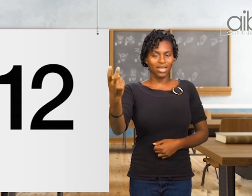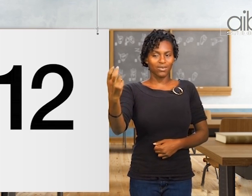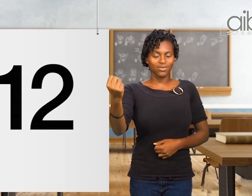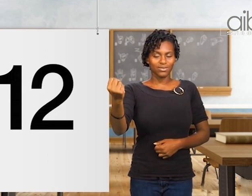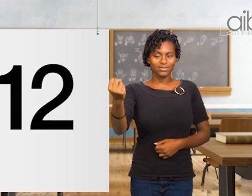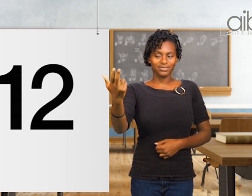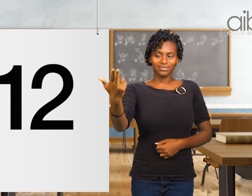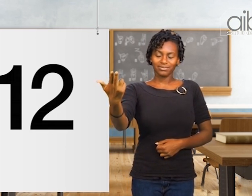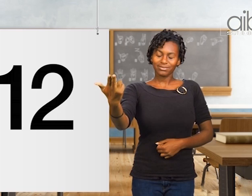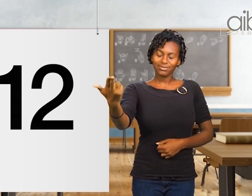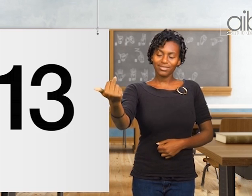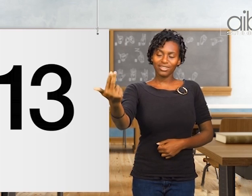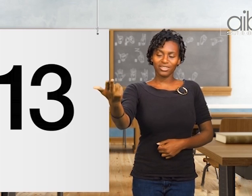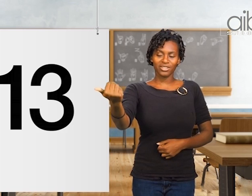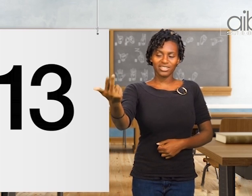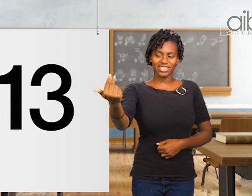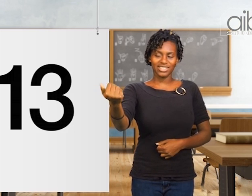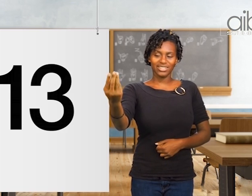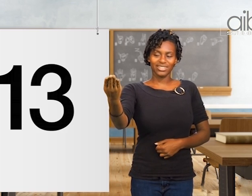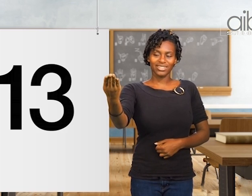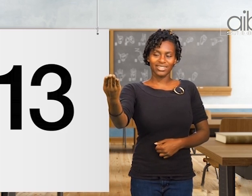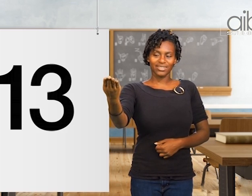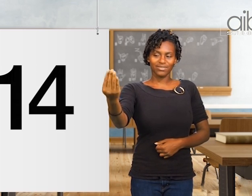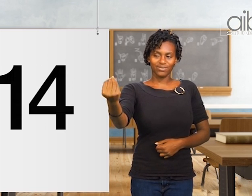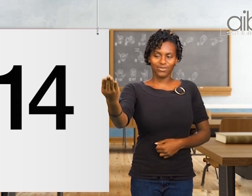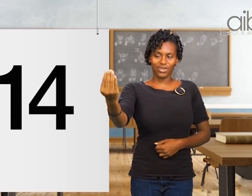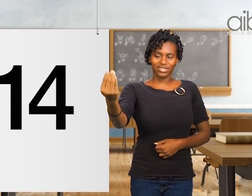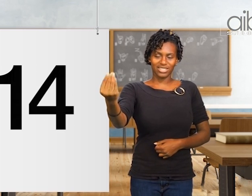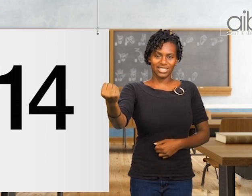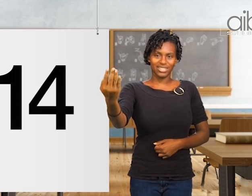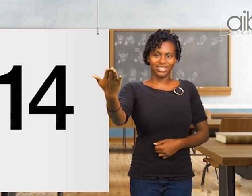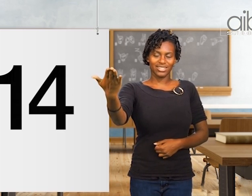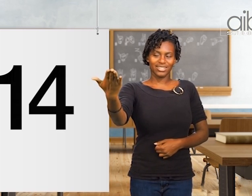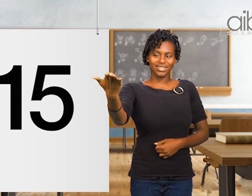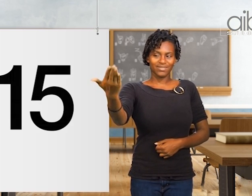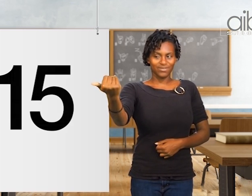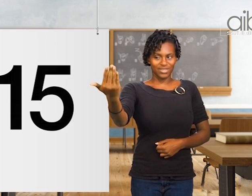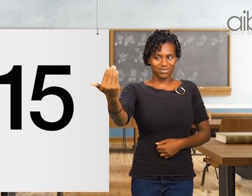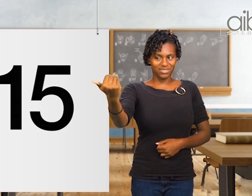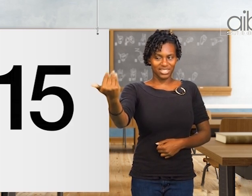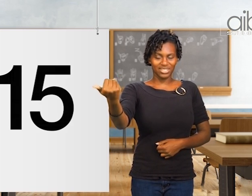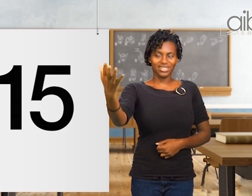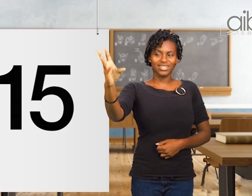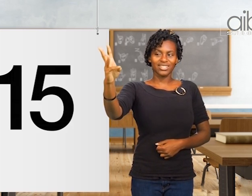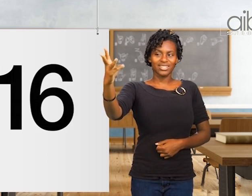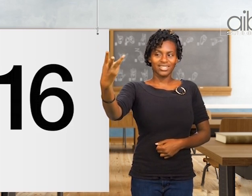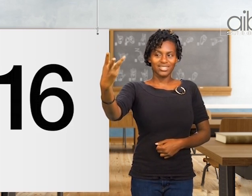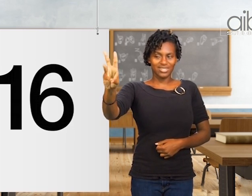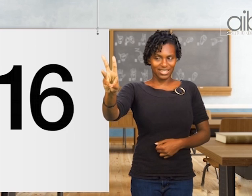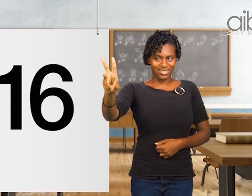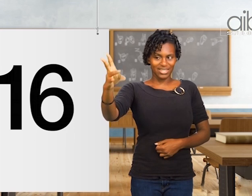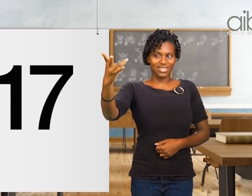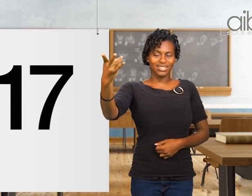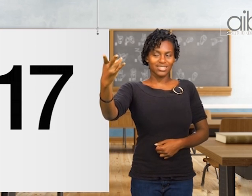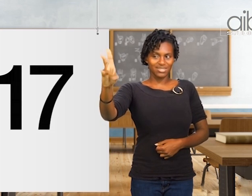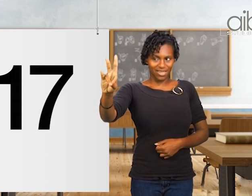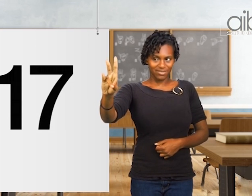12, 13, 14, 15, 16,